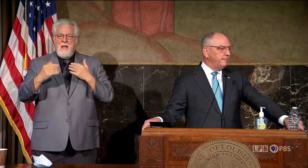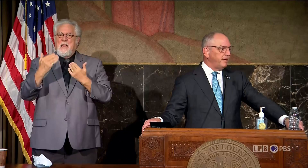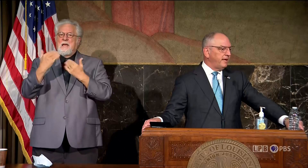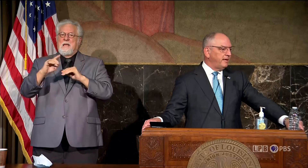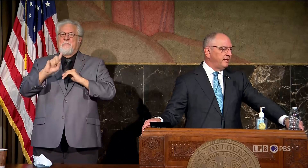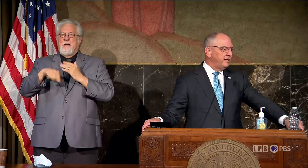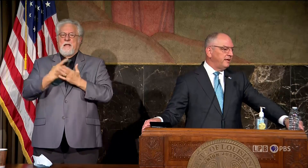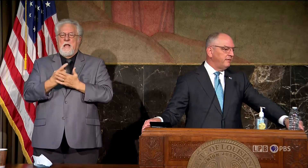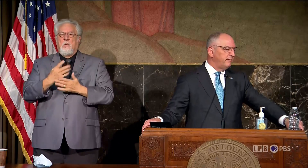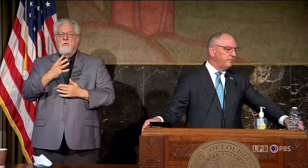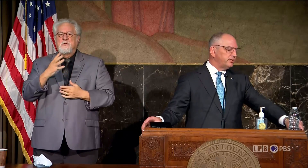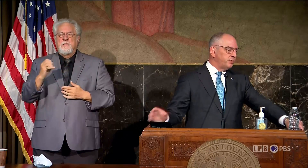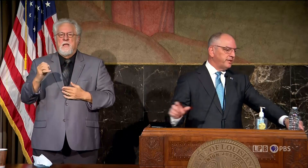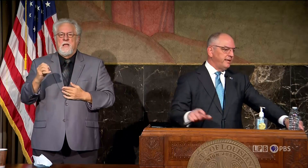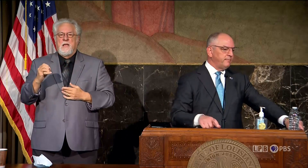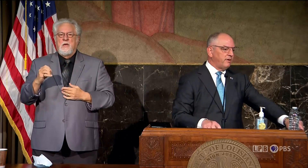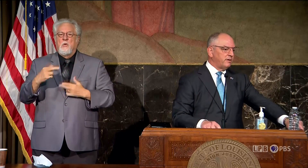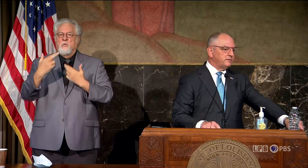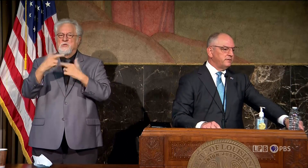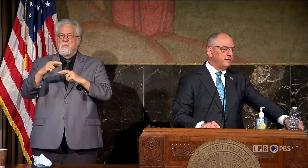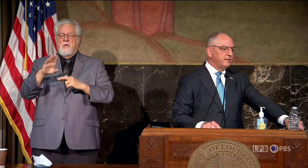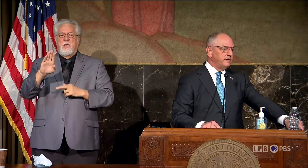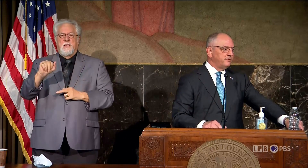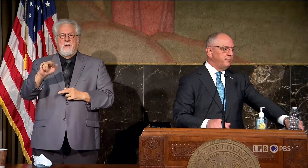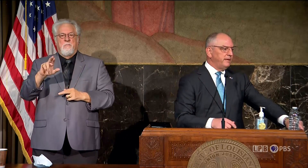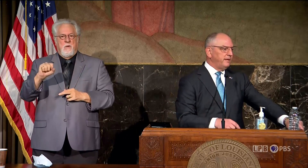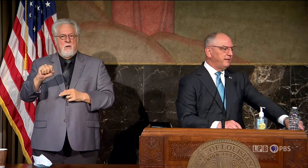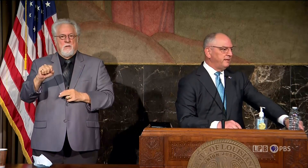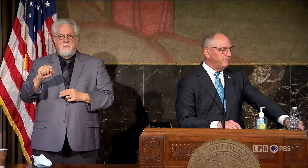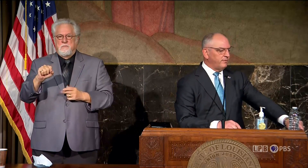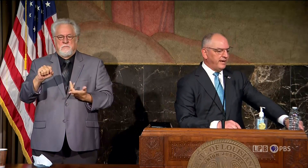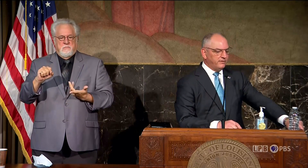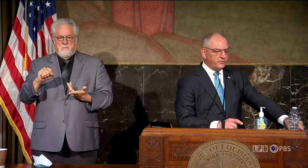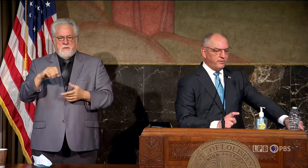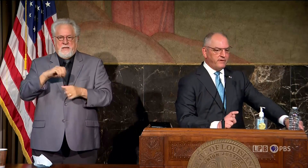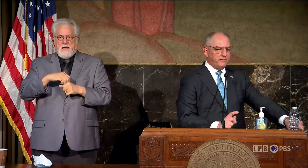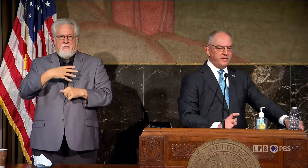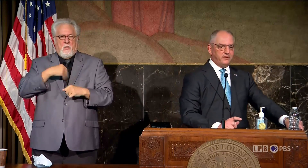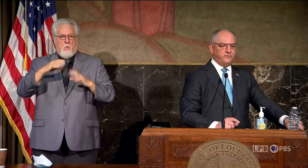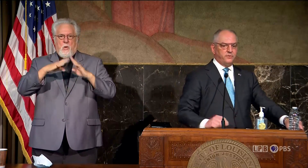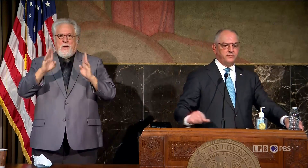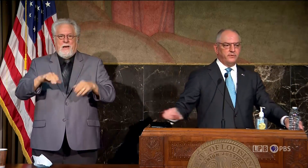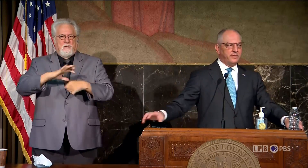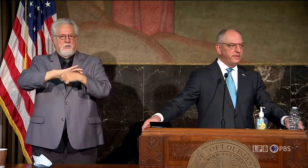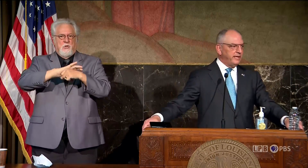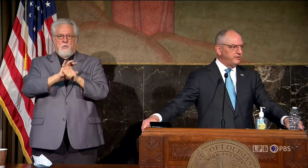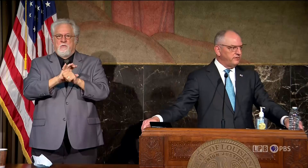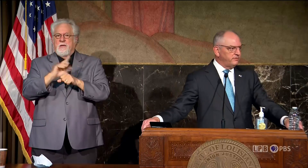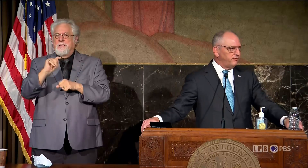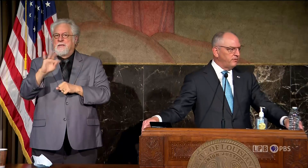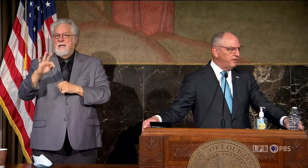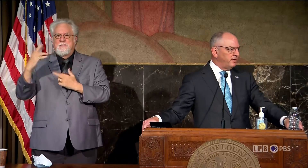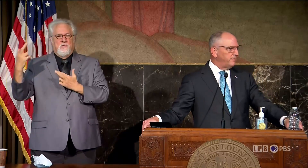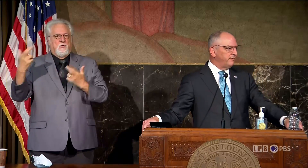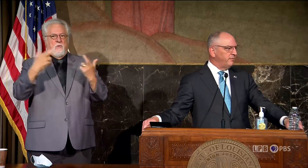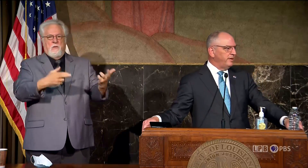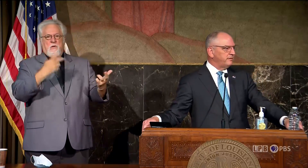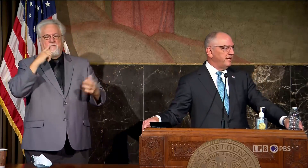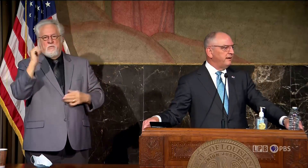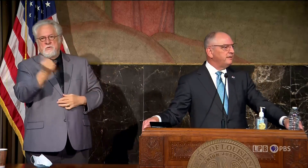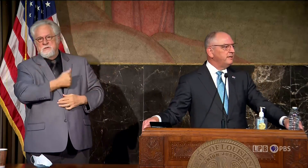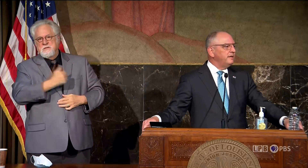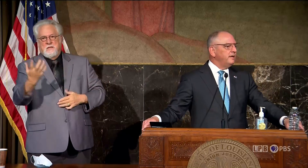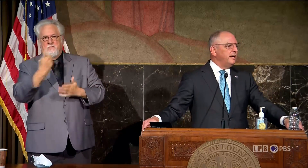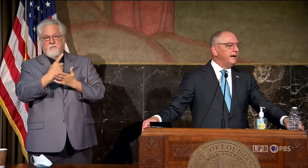hours and restricting bars has been in the White House Coronavirus Task Force recommendations for a number of